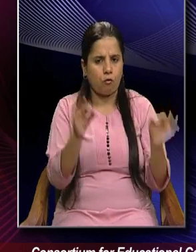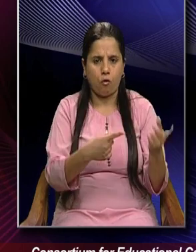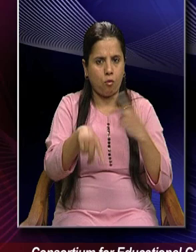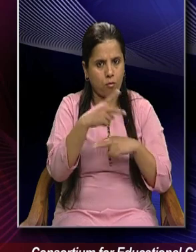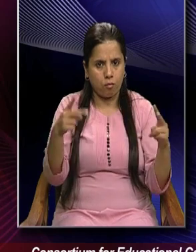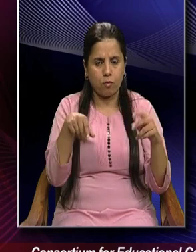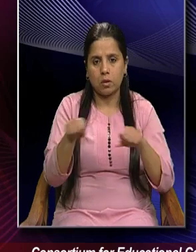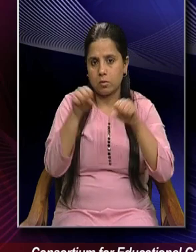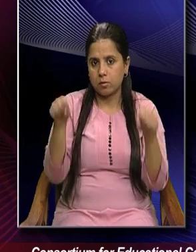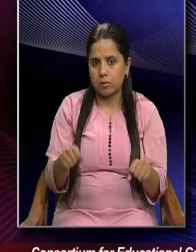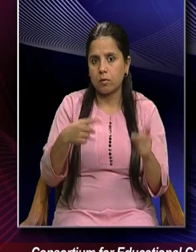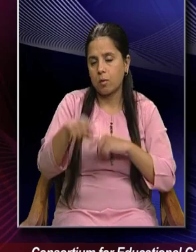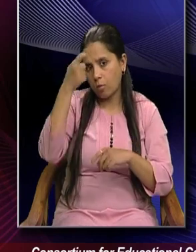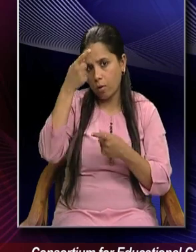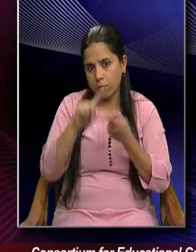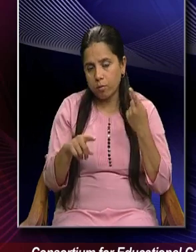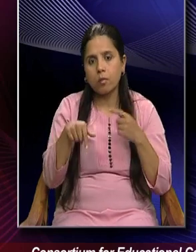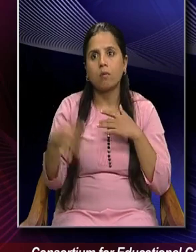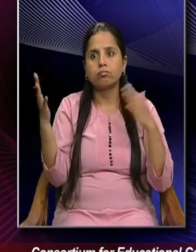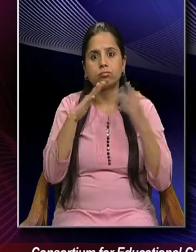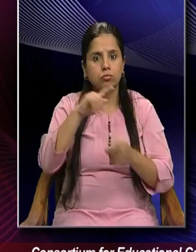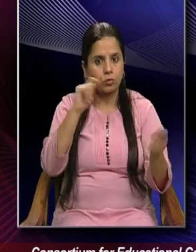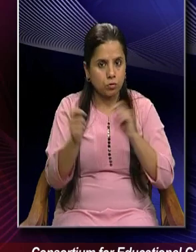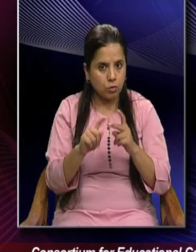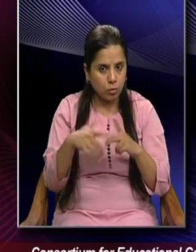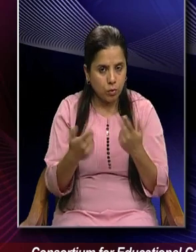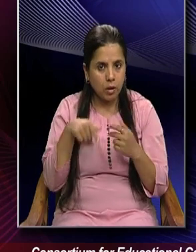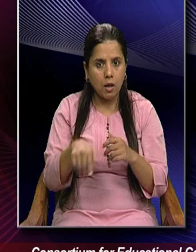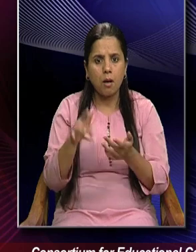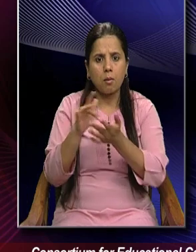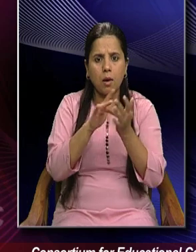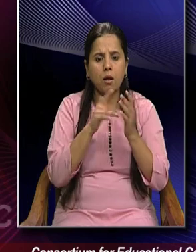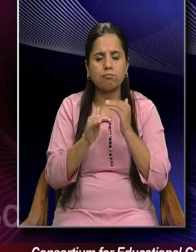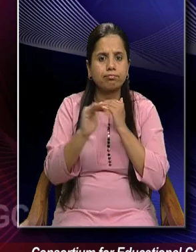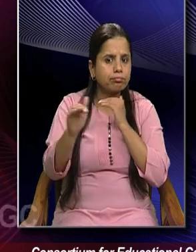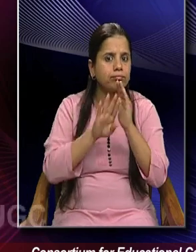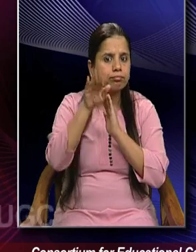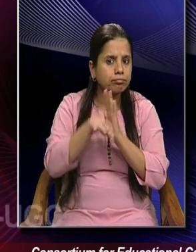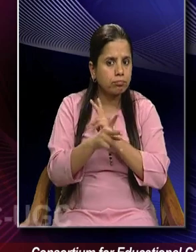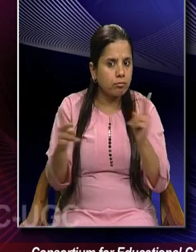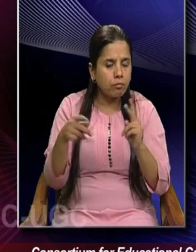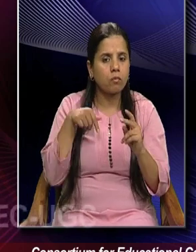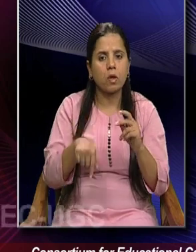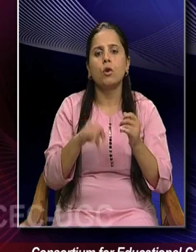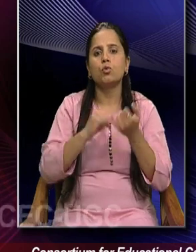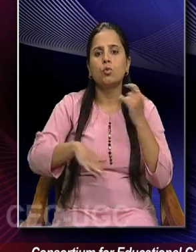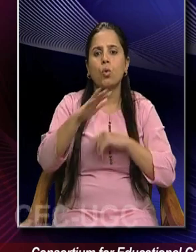Systematic and underlying issues like climate change, geopolitical instability, socioeconomic